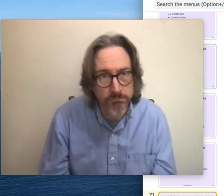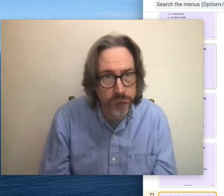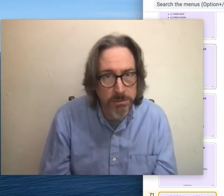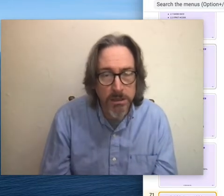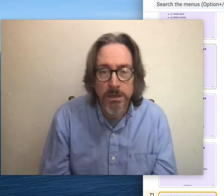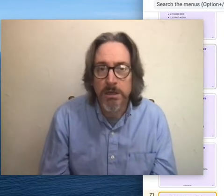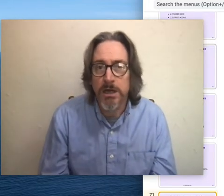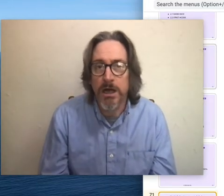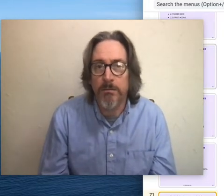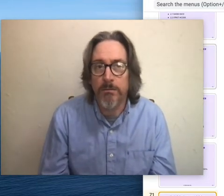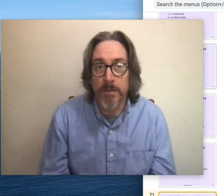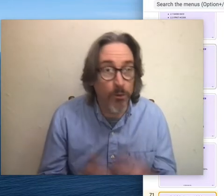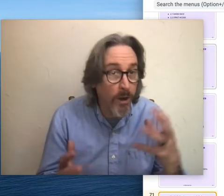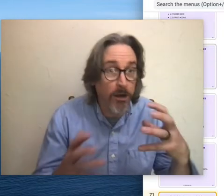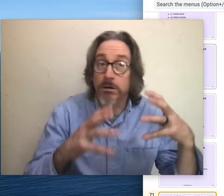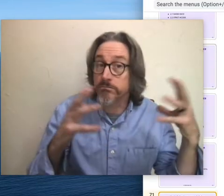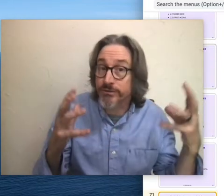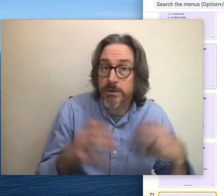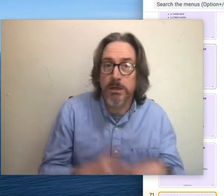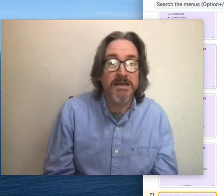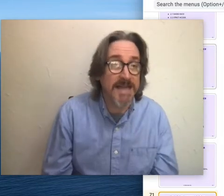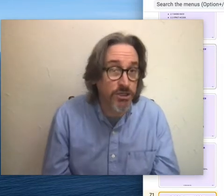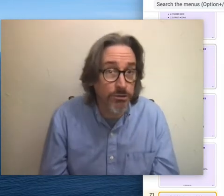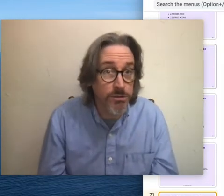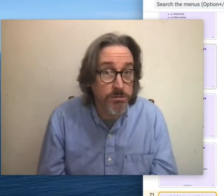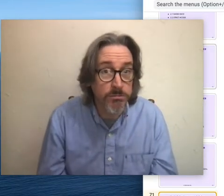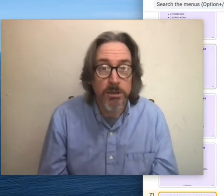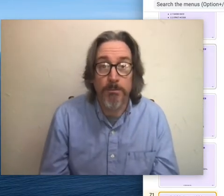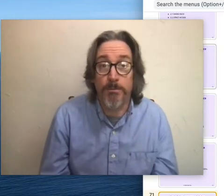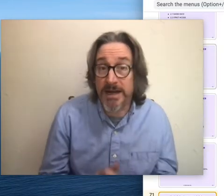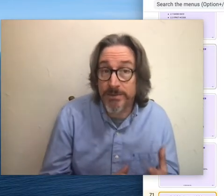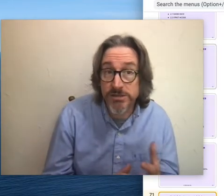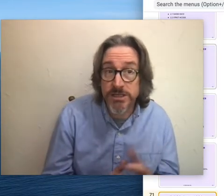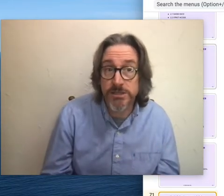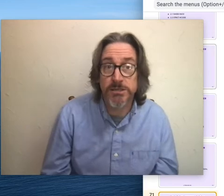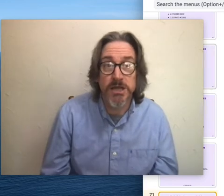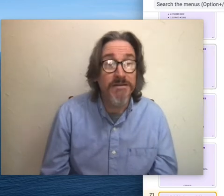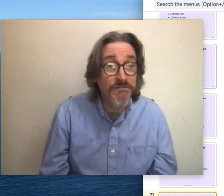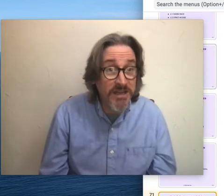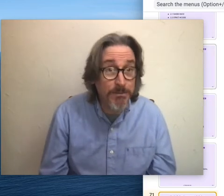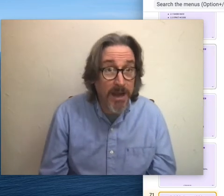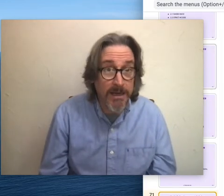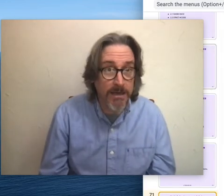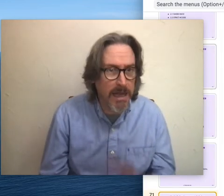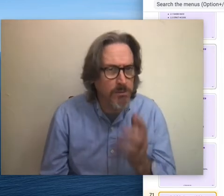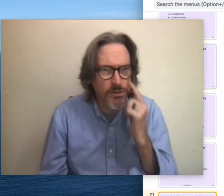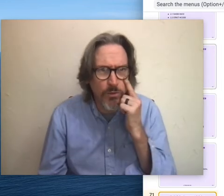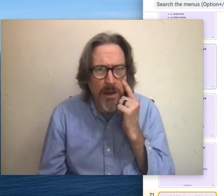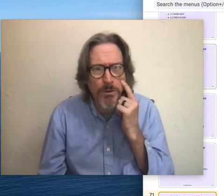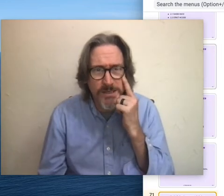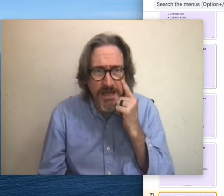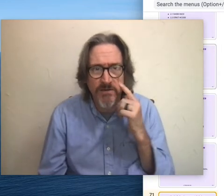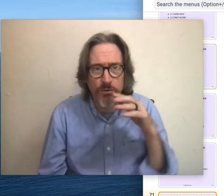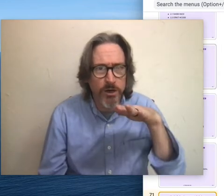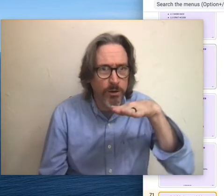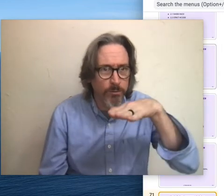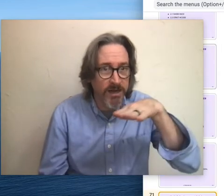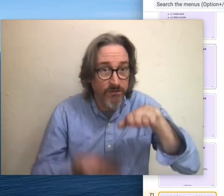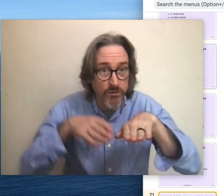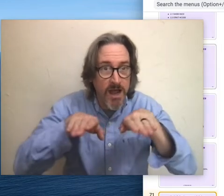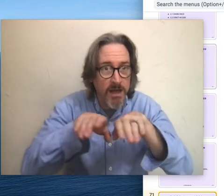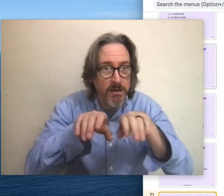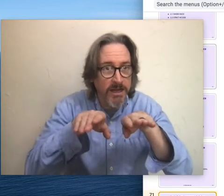thing, and wear, tattoos, body piercings, feet binding. That one was kind of a weird